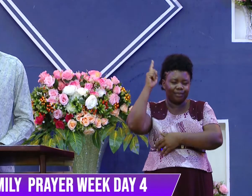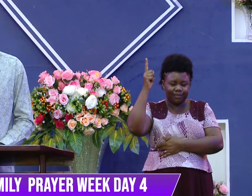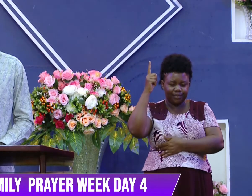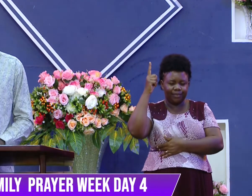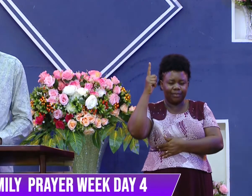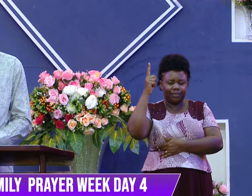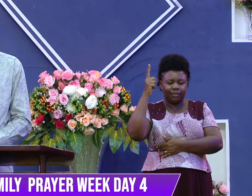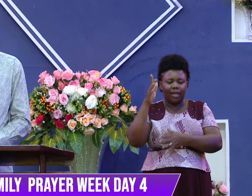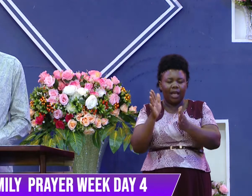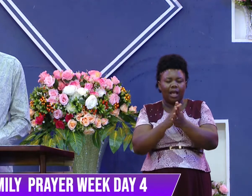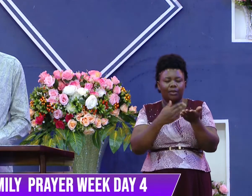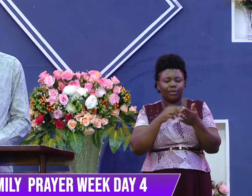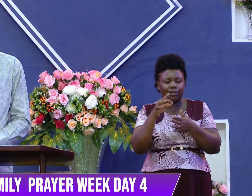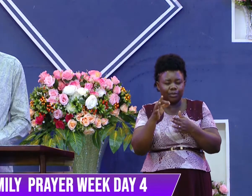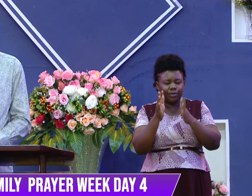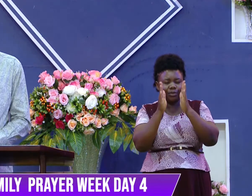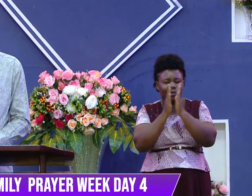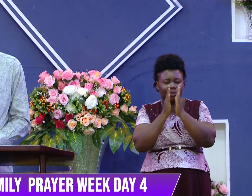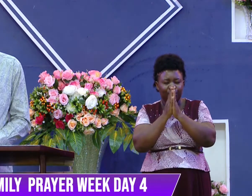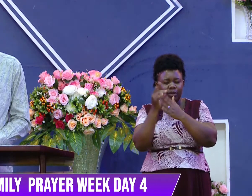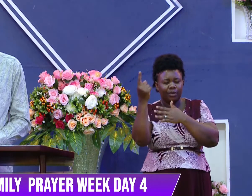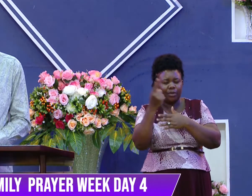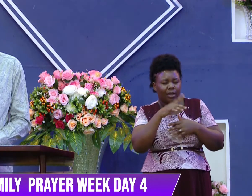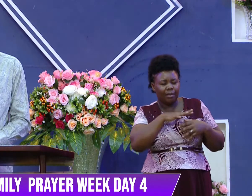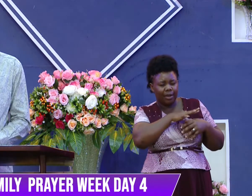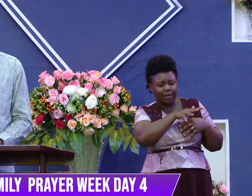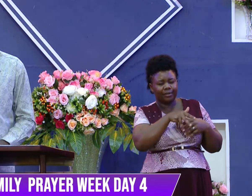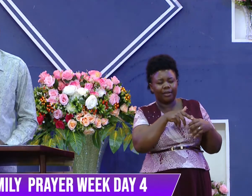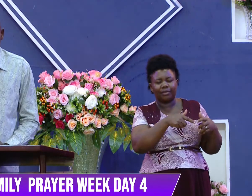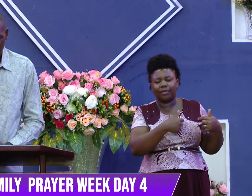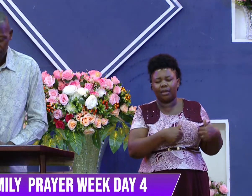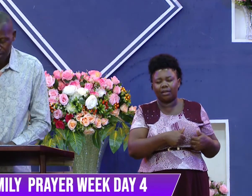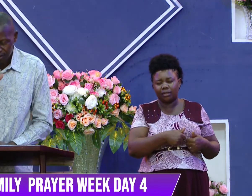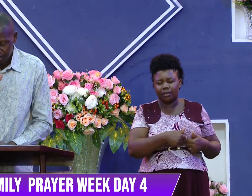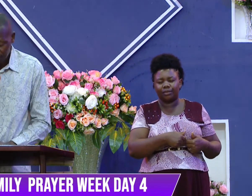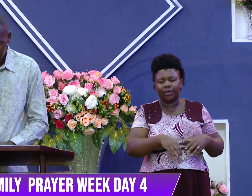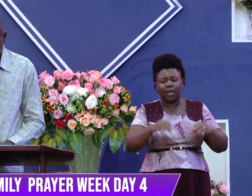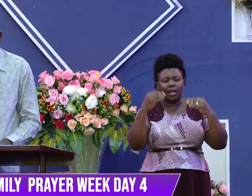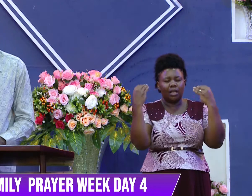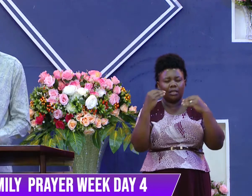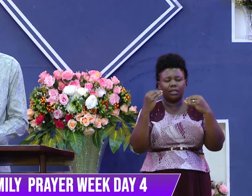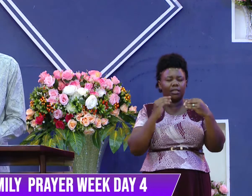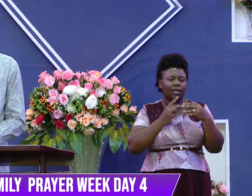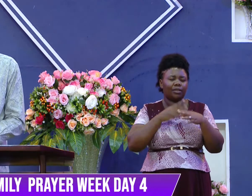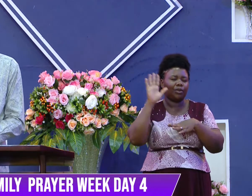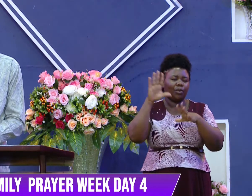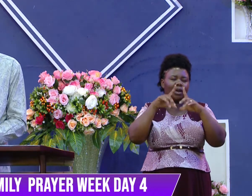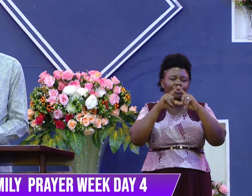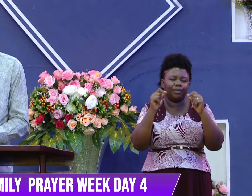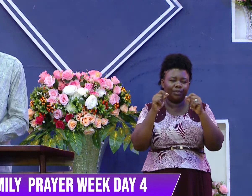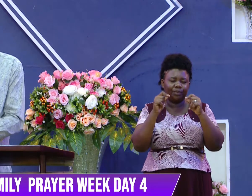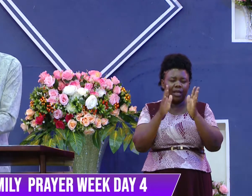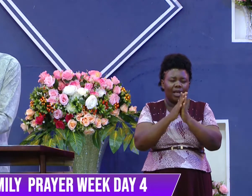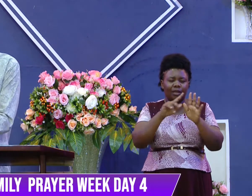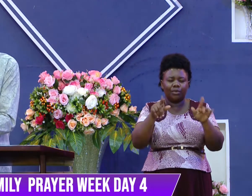from you. And Holy Spirit, we pray that you may cover our hearts. You may teach us